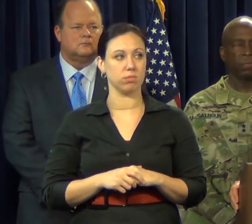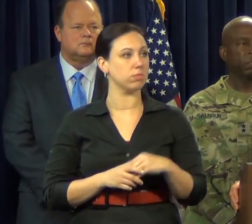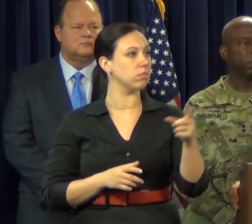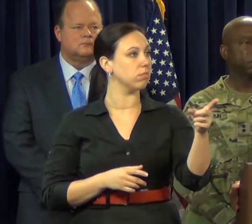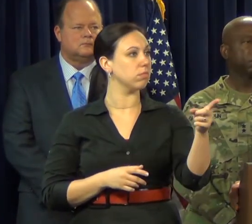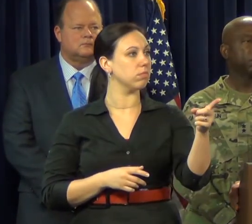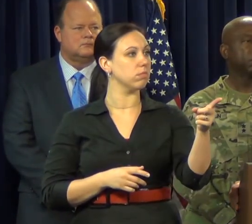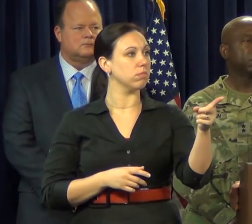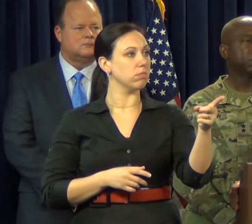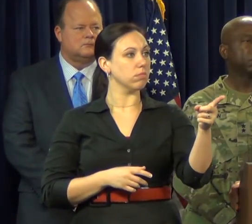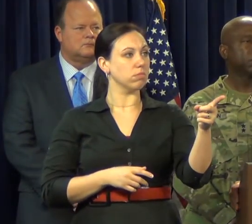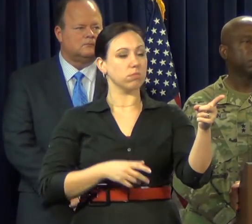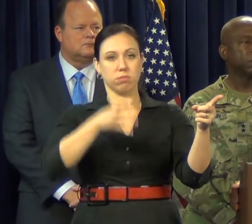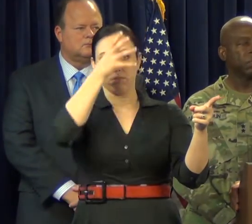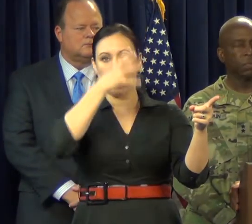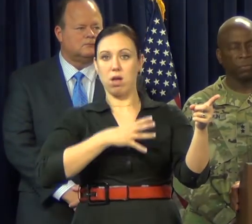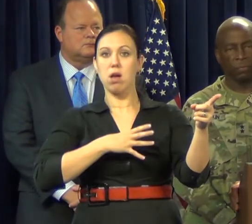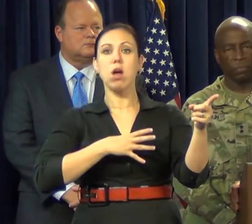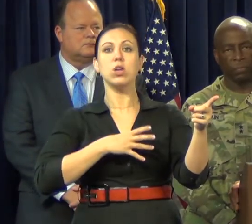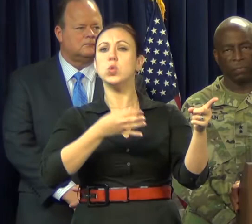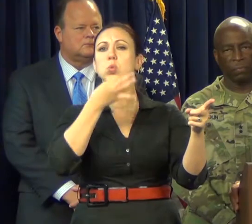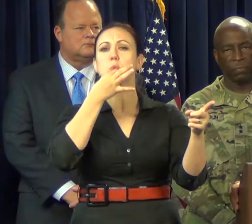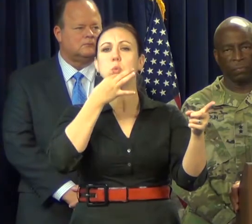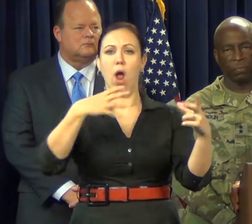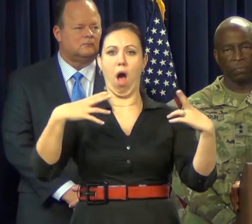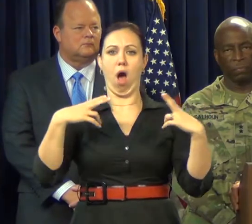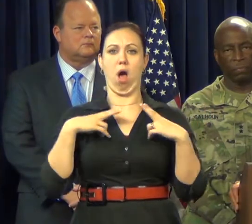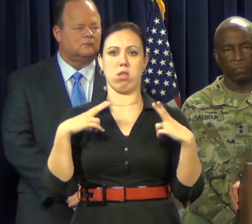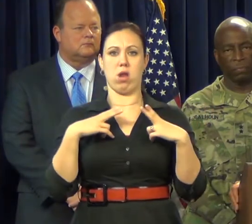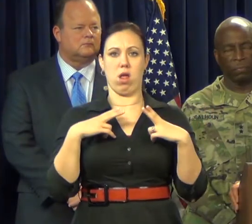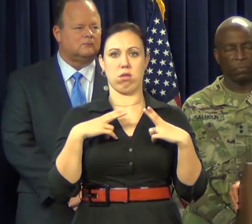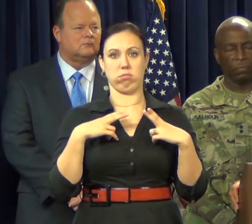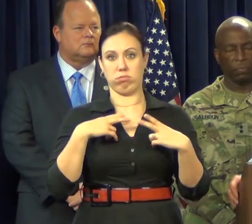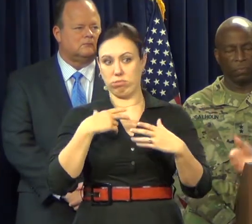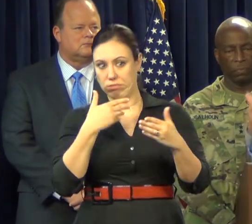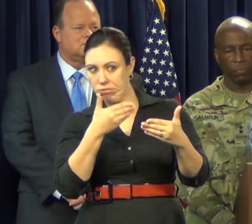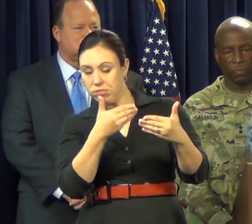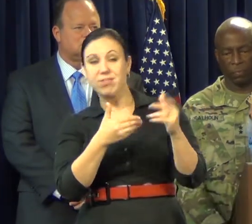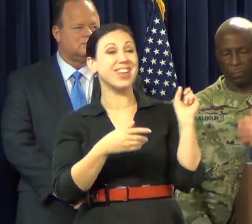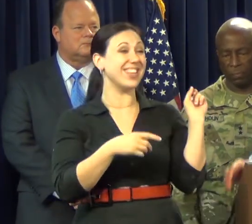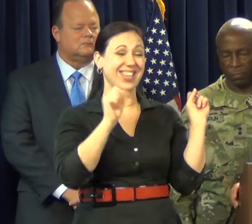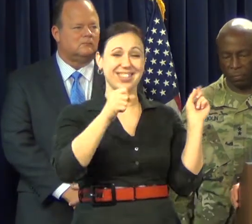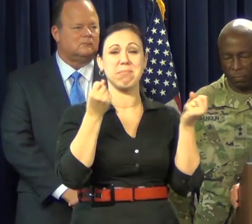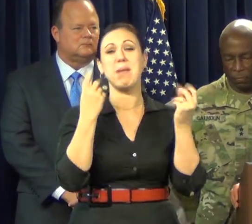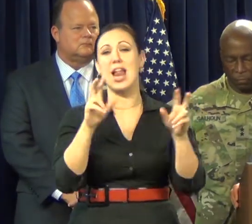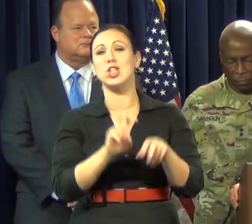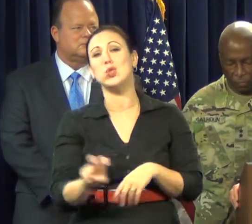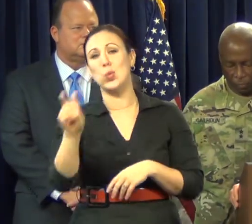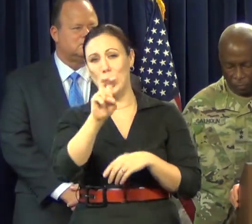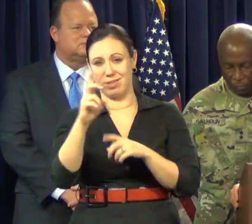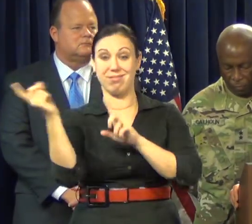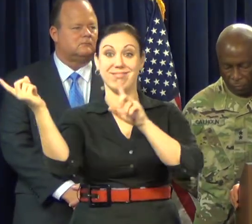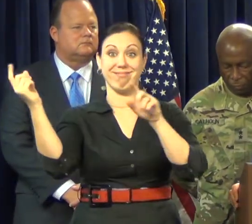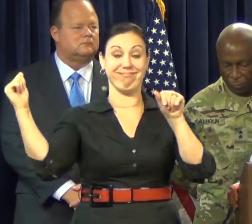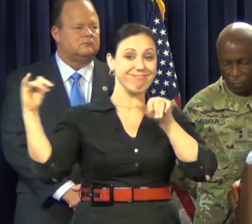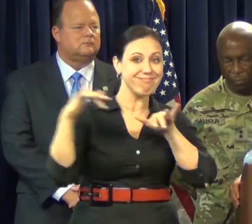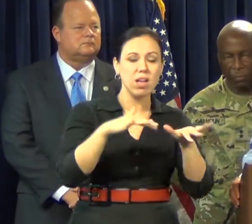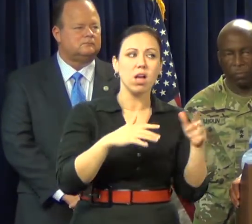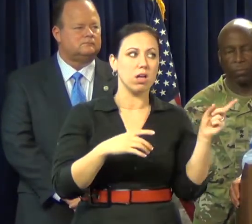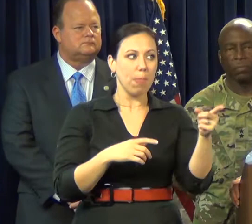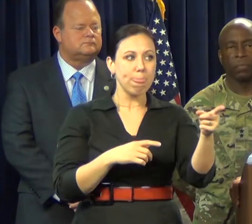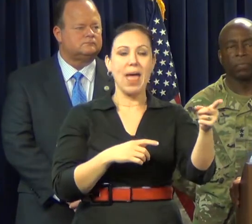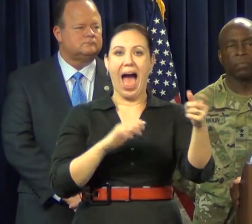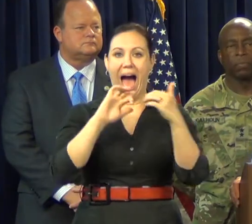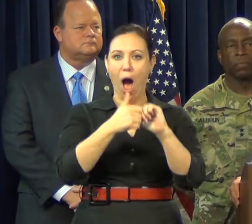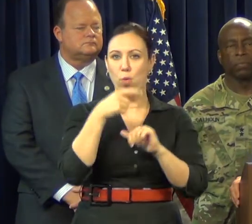Governor Gonzalez, we're heading into a holiday weekend too, and we have lots of tourists in our state. Yeah, so they're coming in. How will you